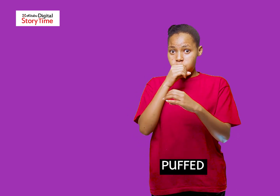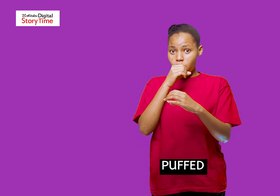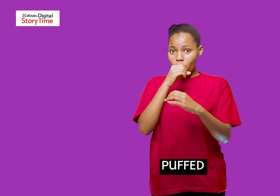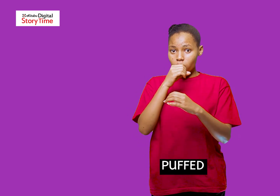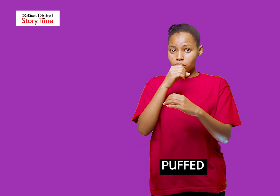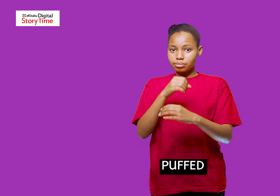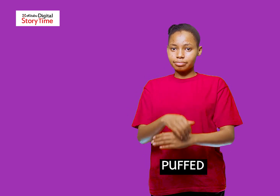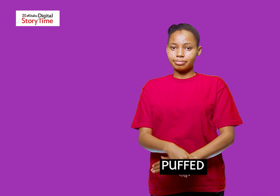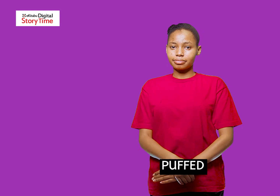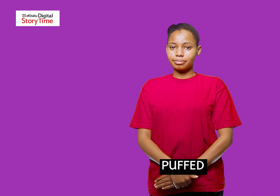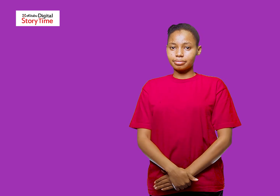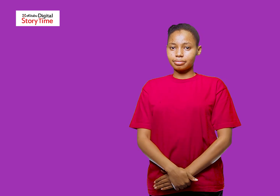Puffed.